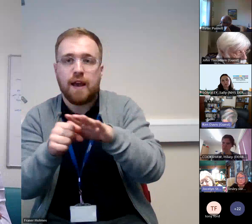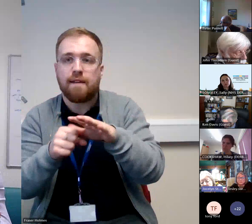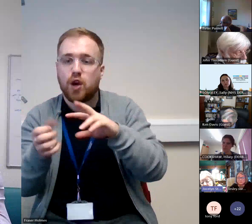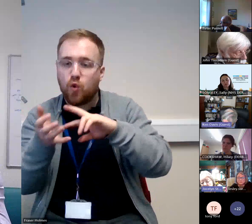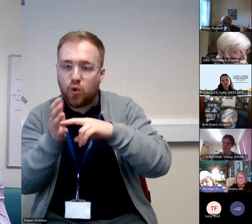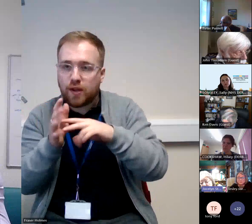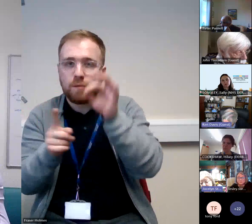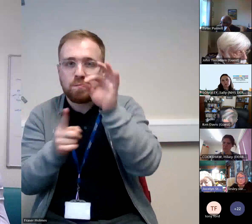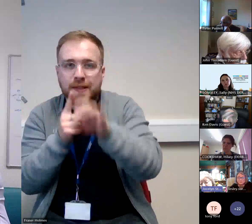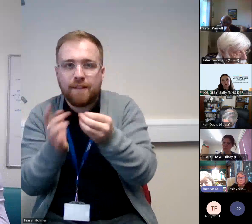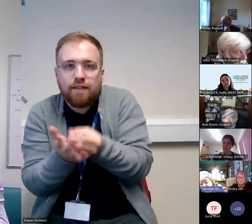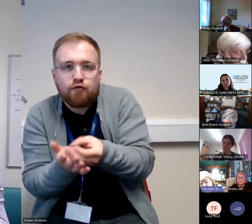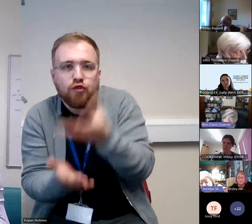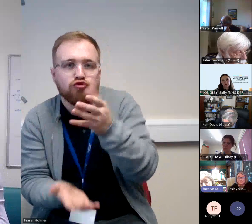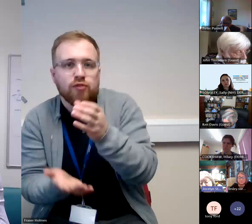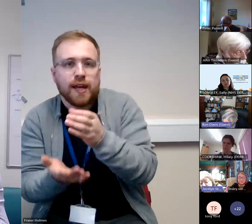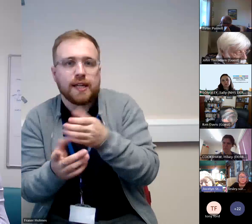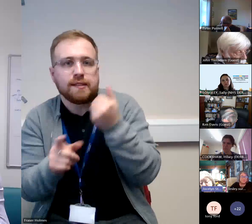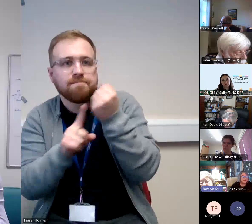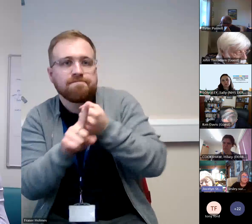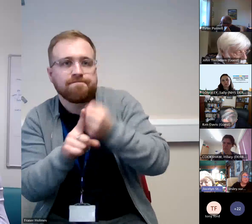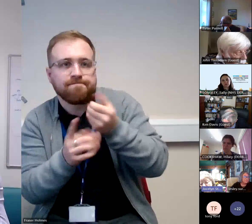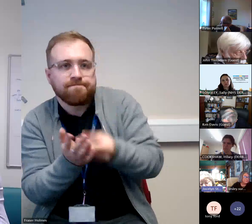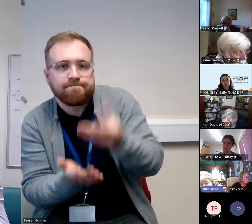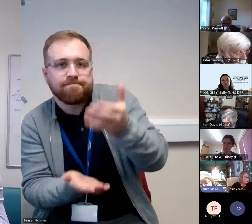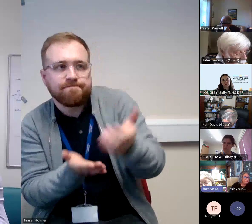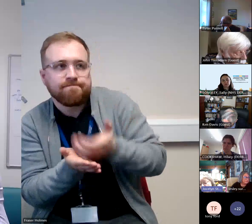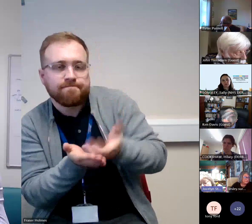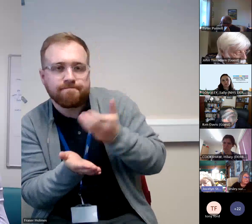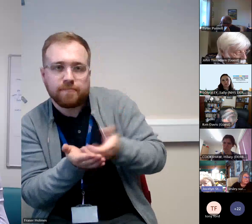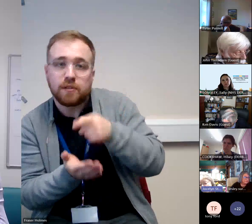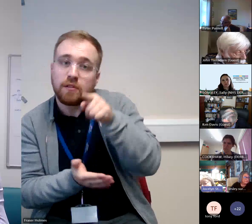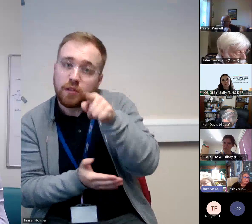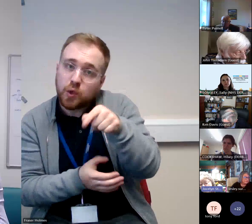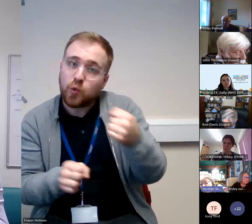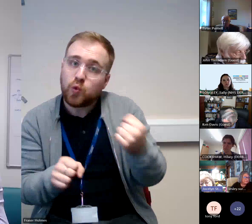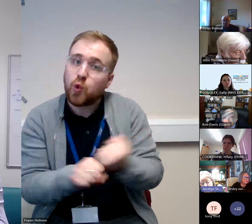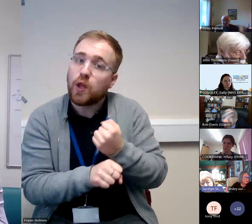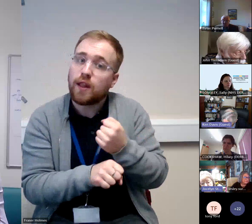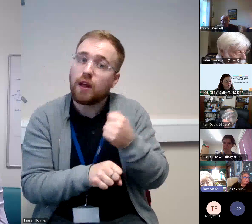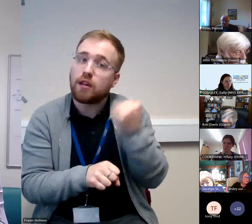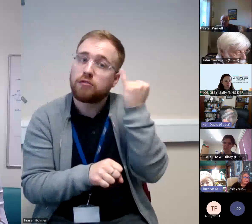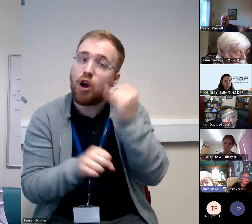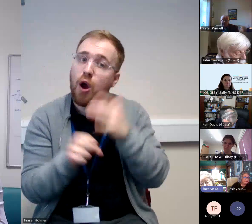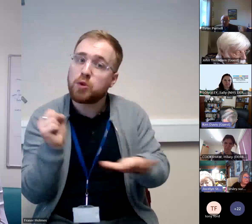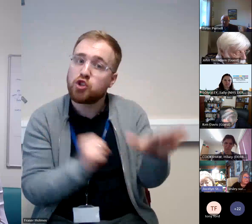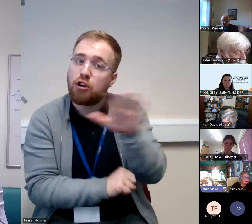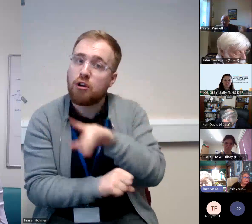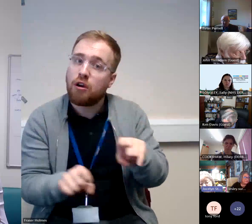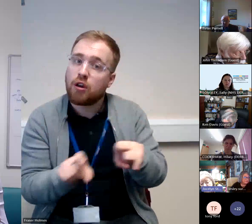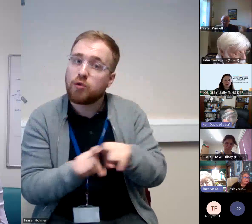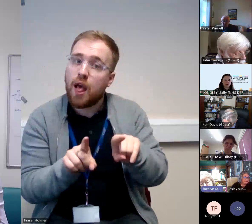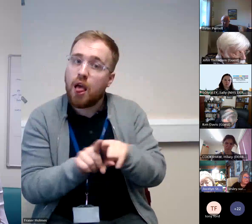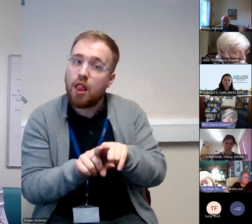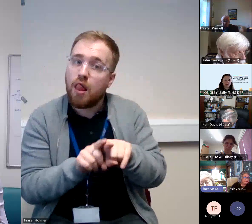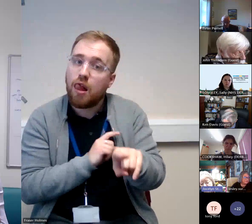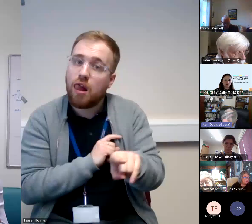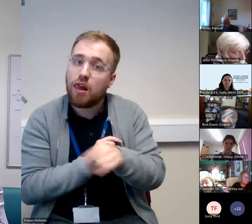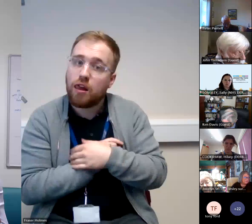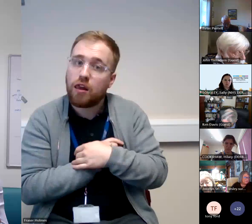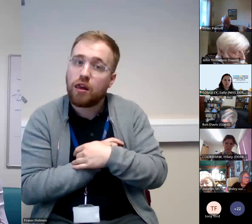specific fundraising campaigns to purchase those. Are you doing that in the Derbyshire and Derby City